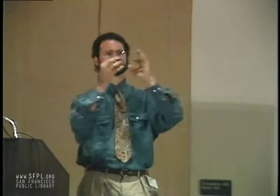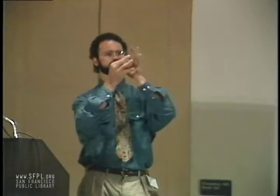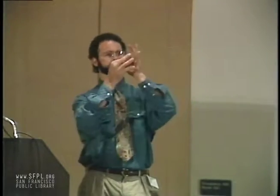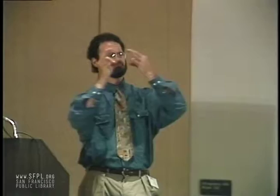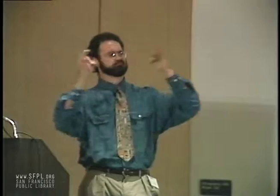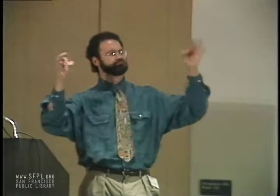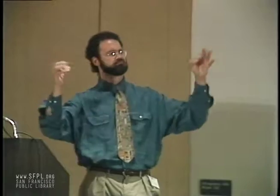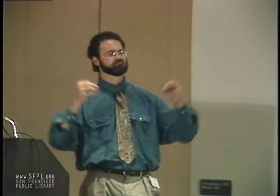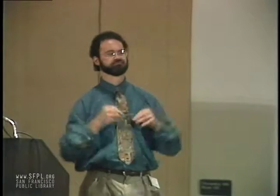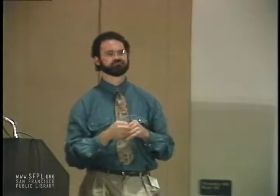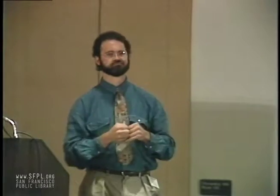And there's a quote.